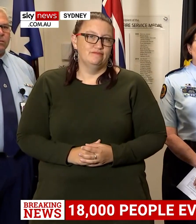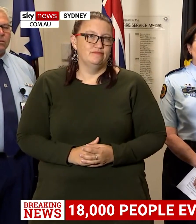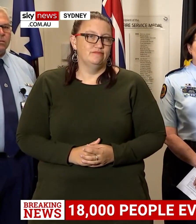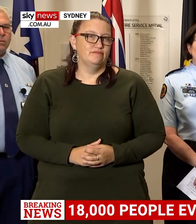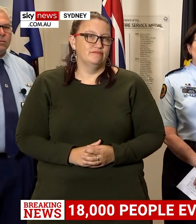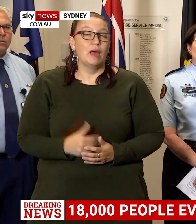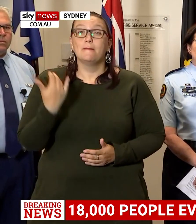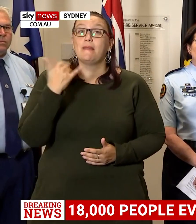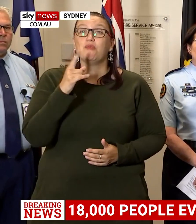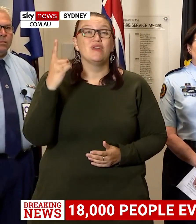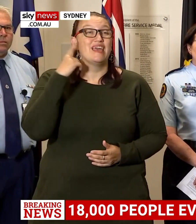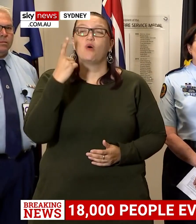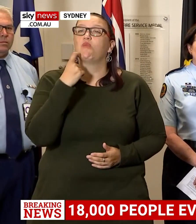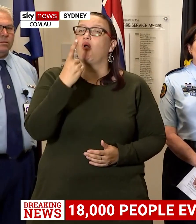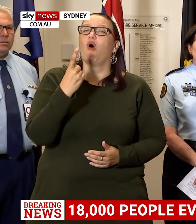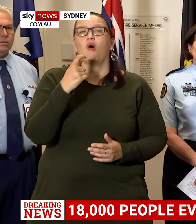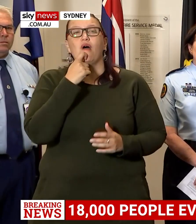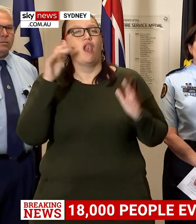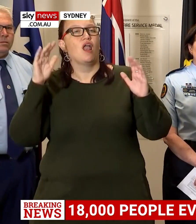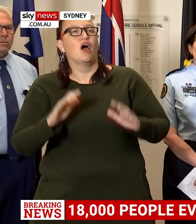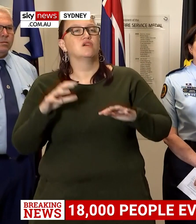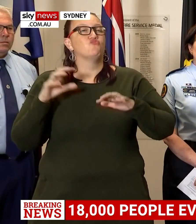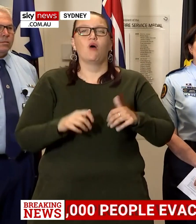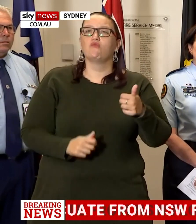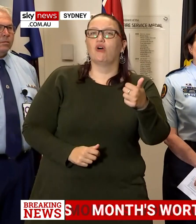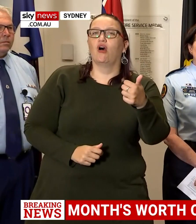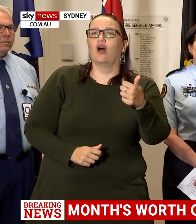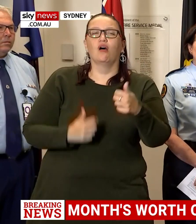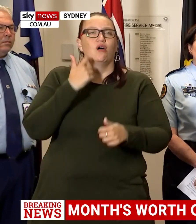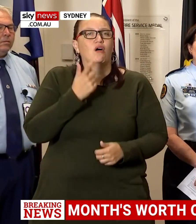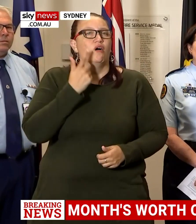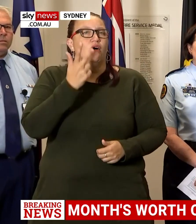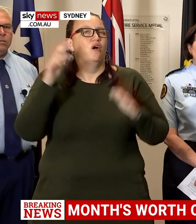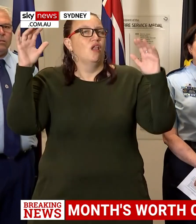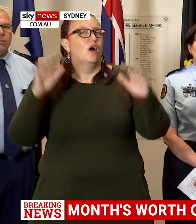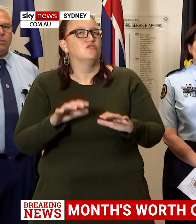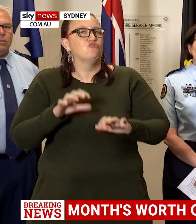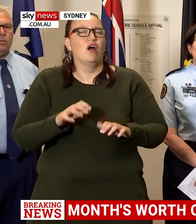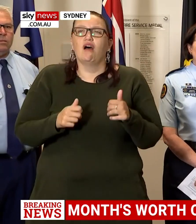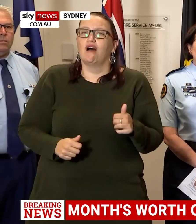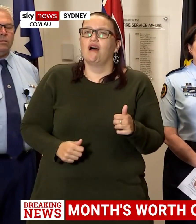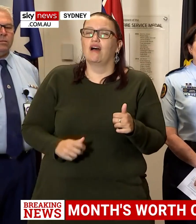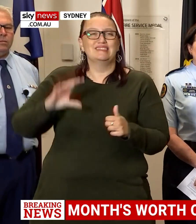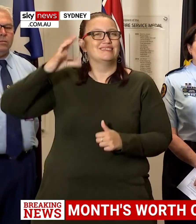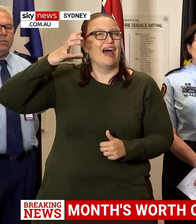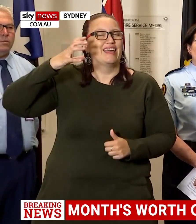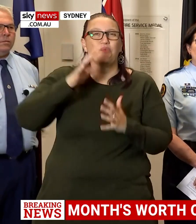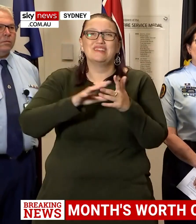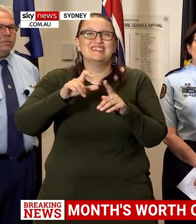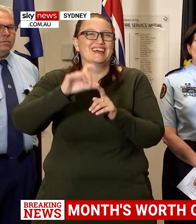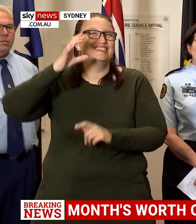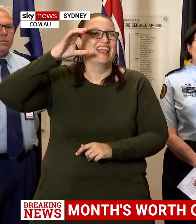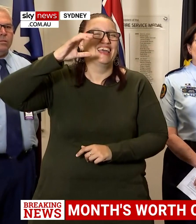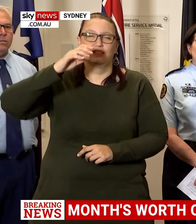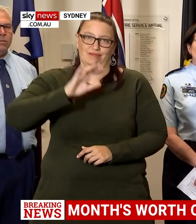you might hear the forecast for tomorrow in some parts of Western Sydney or some parts of the state is no rainfall and sunny, it does not mean